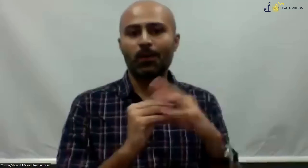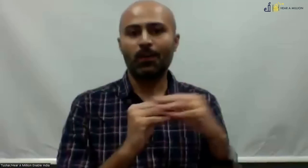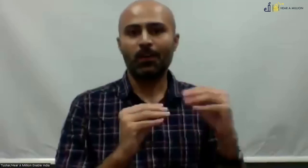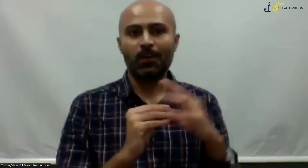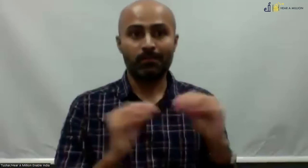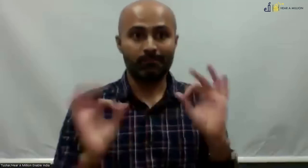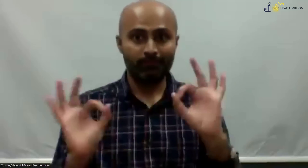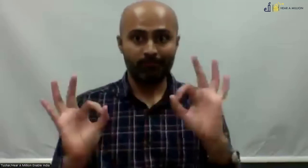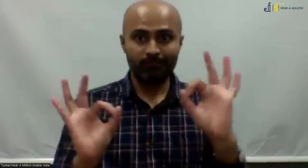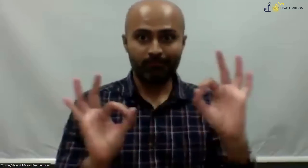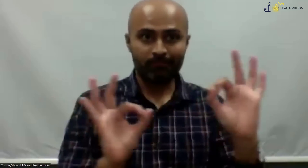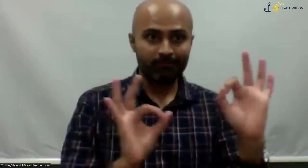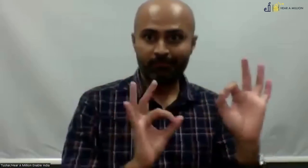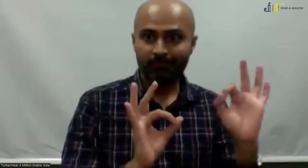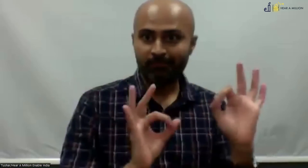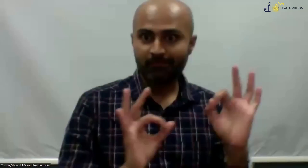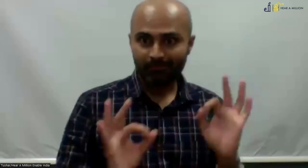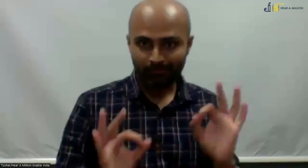which is a project